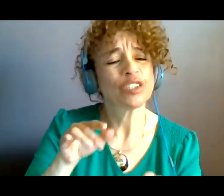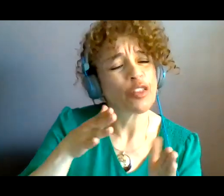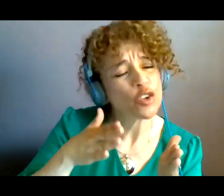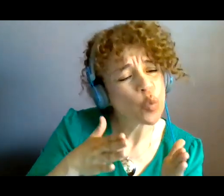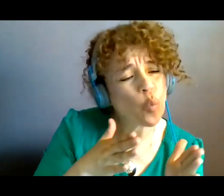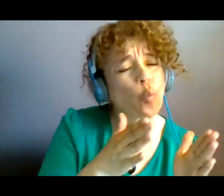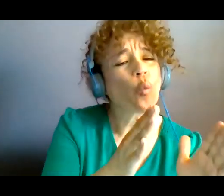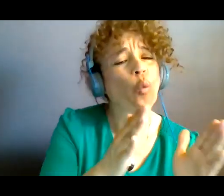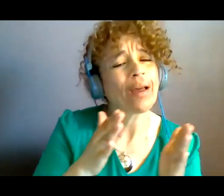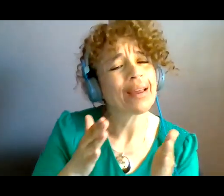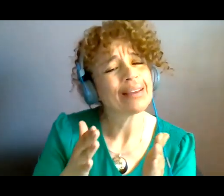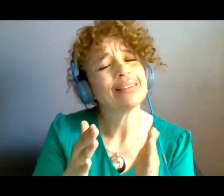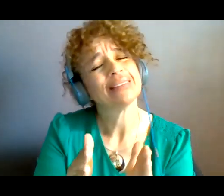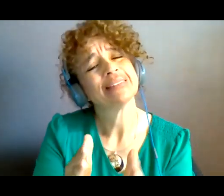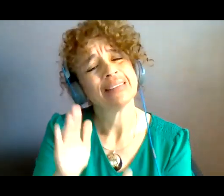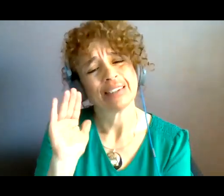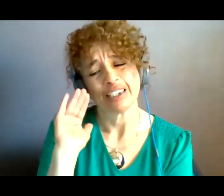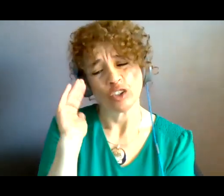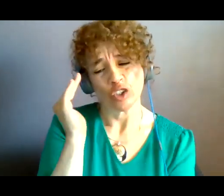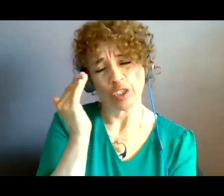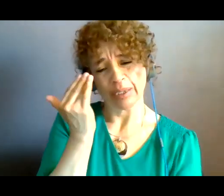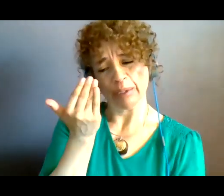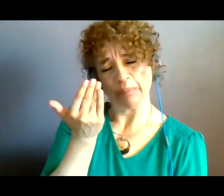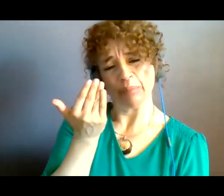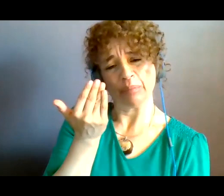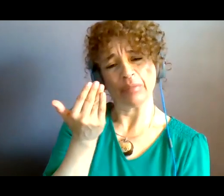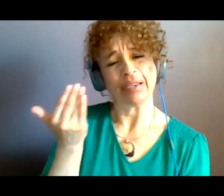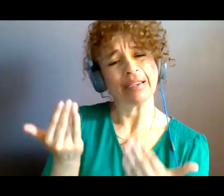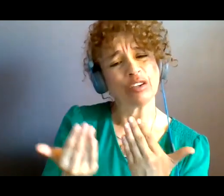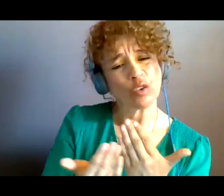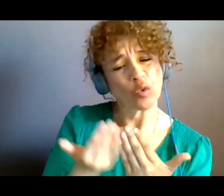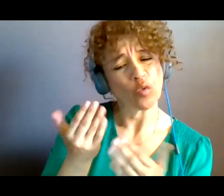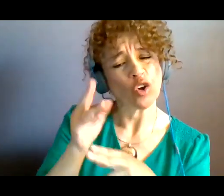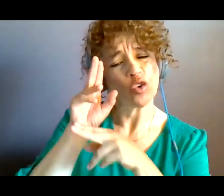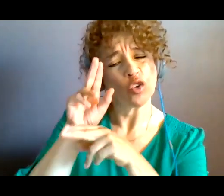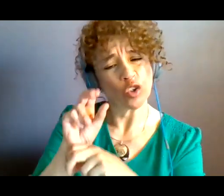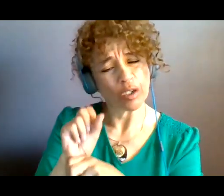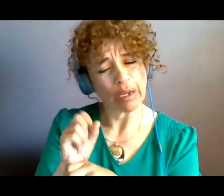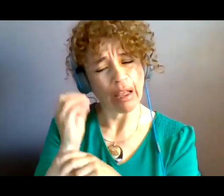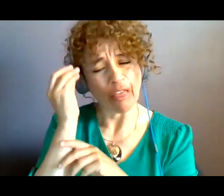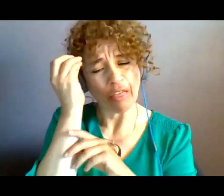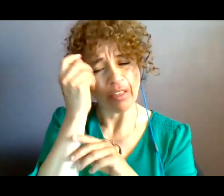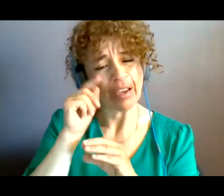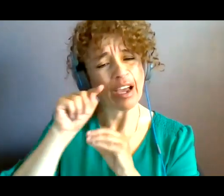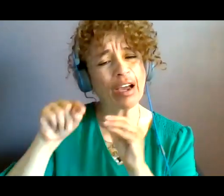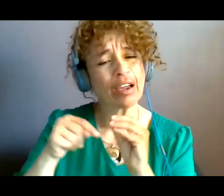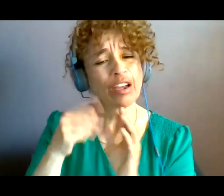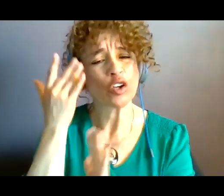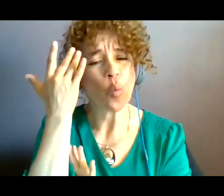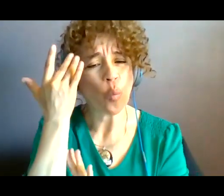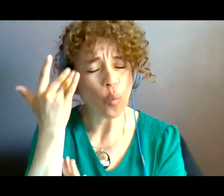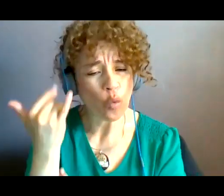way. It seems to me easy and useful to think about, why